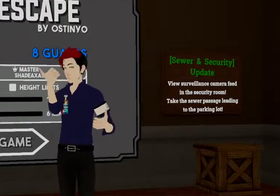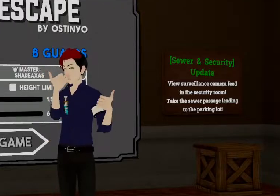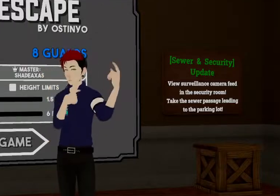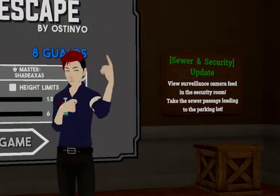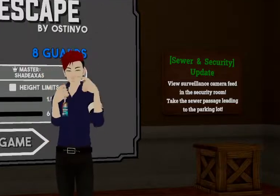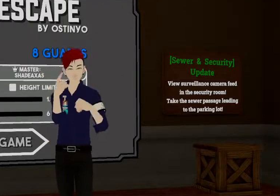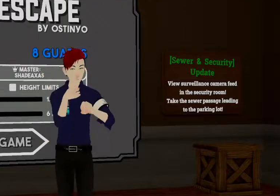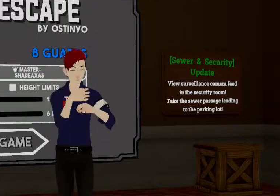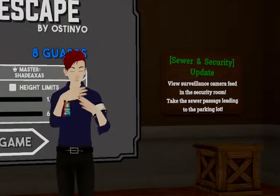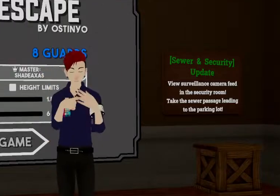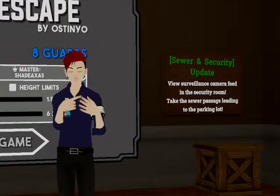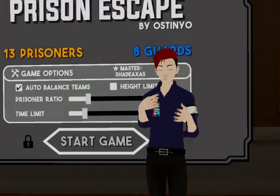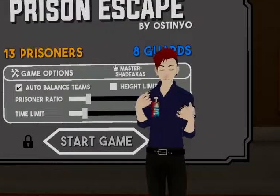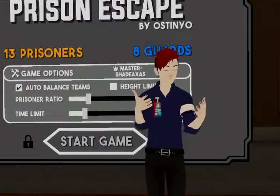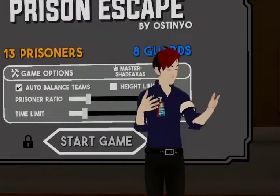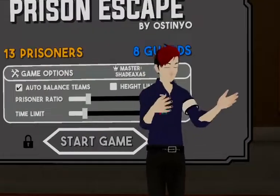Other questions before we start?